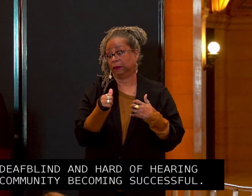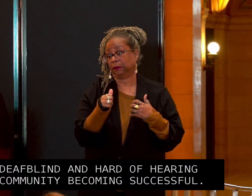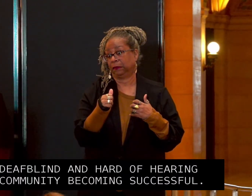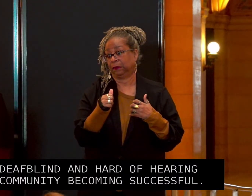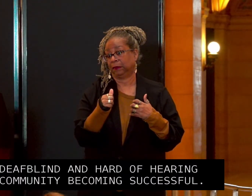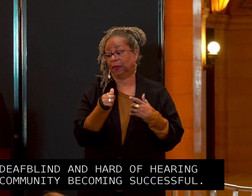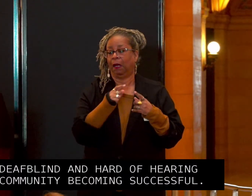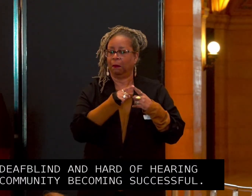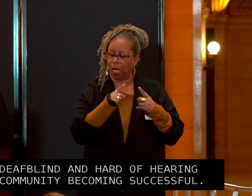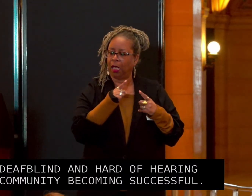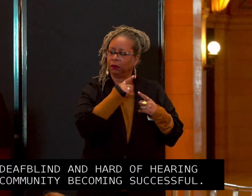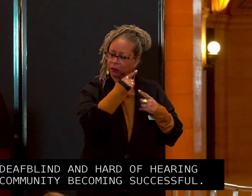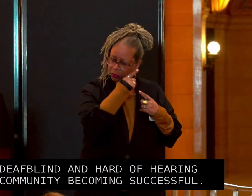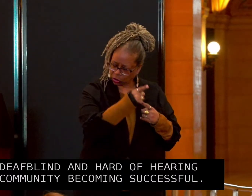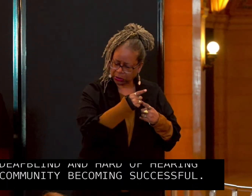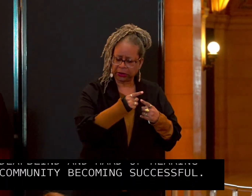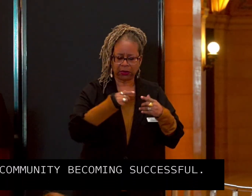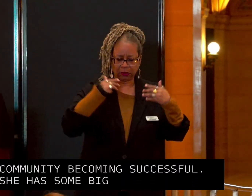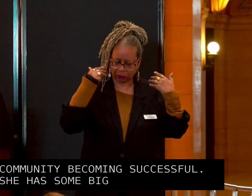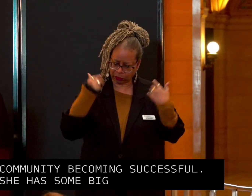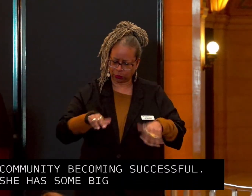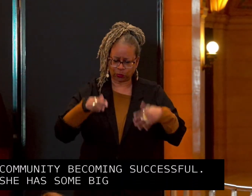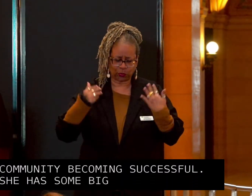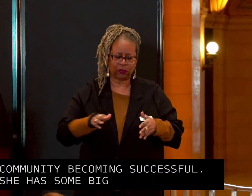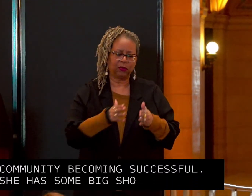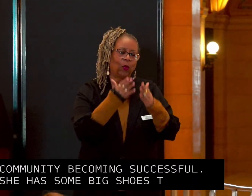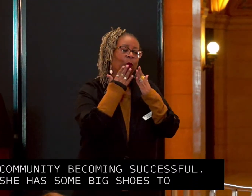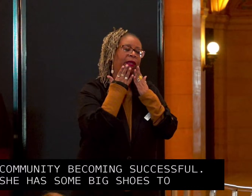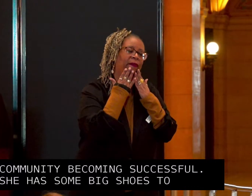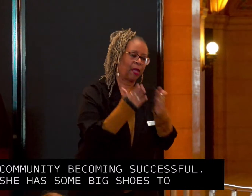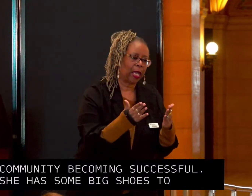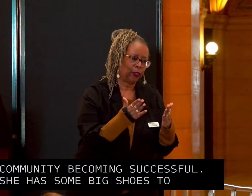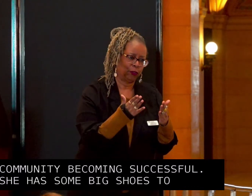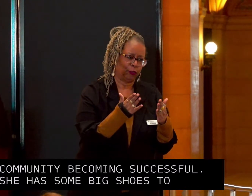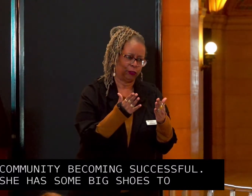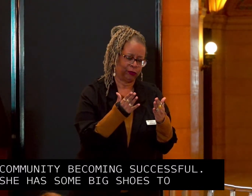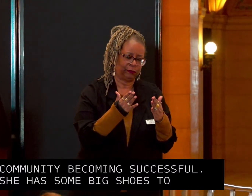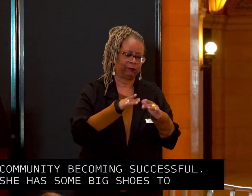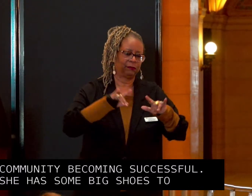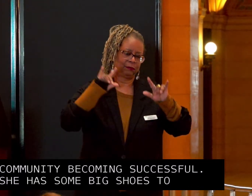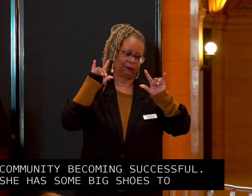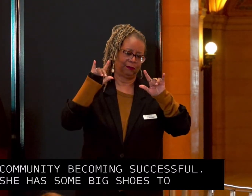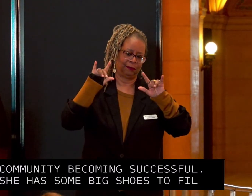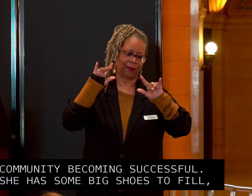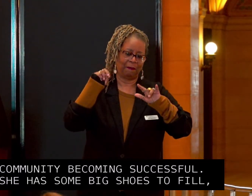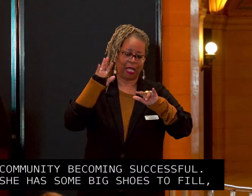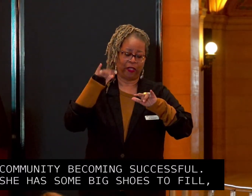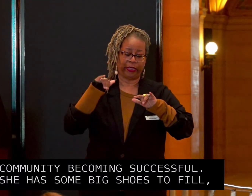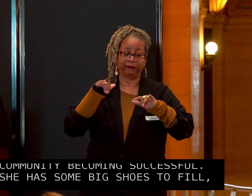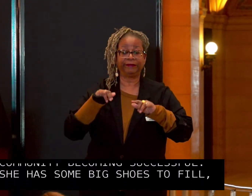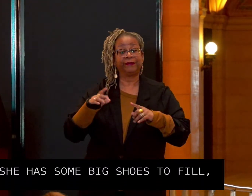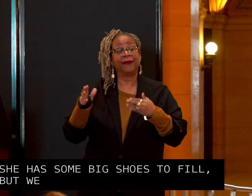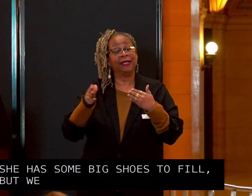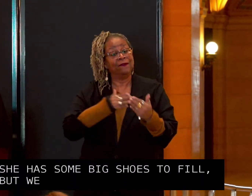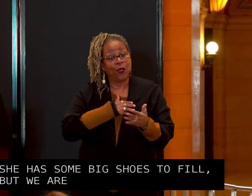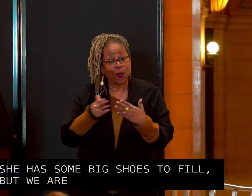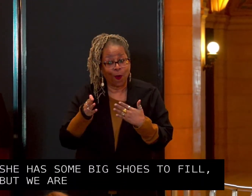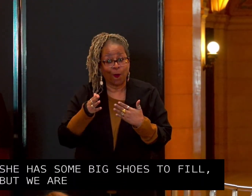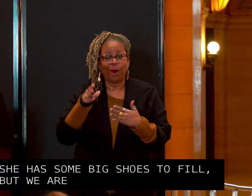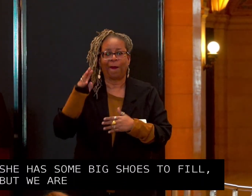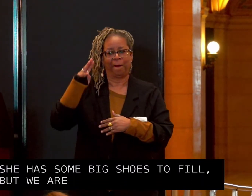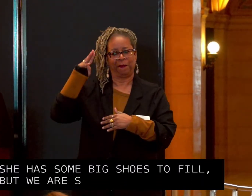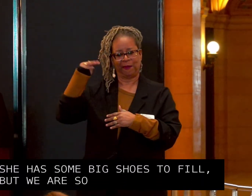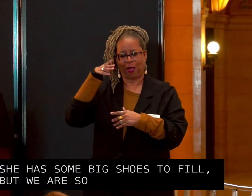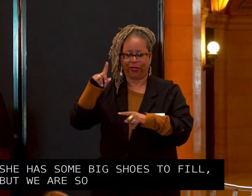She has some big shoes to fill, but we are so grateful to Mary.